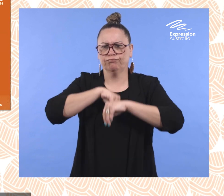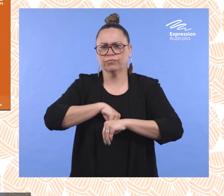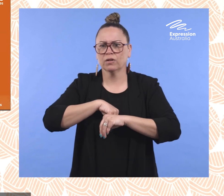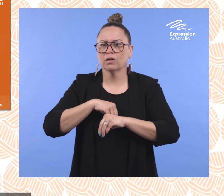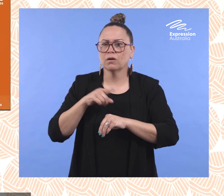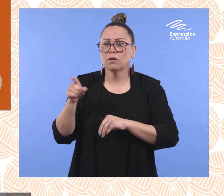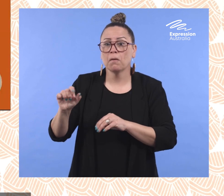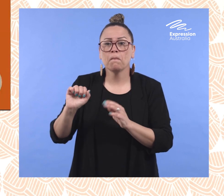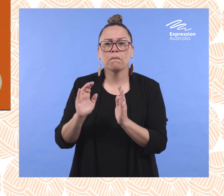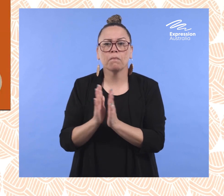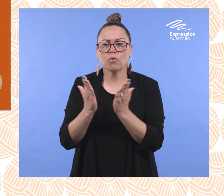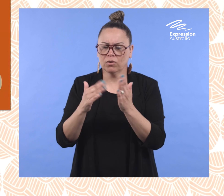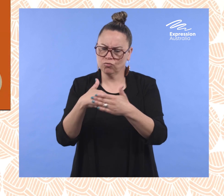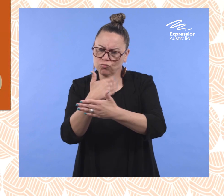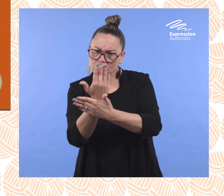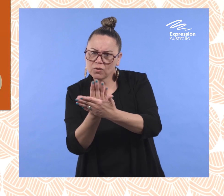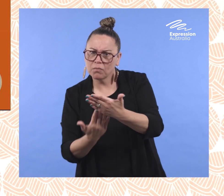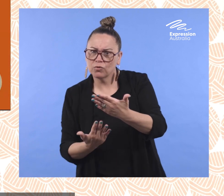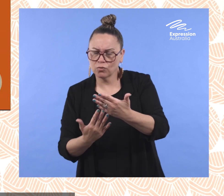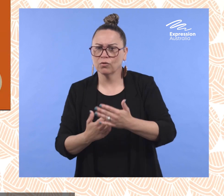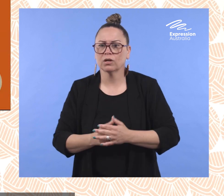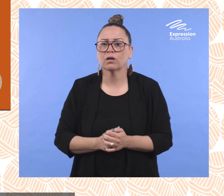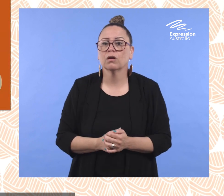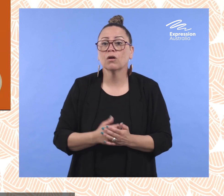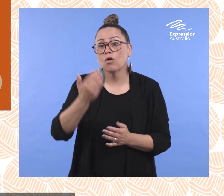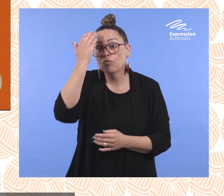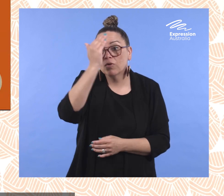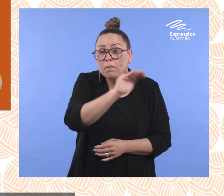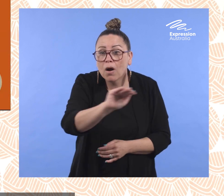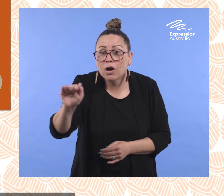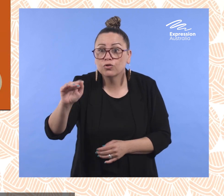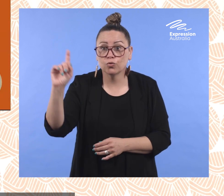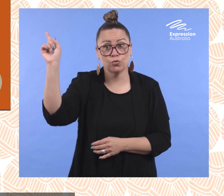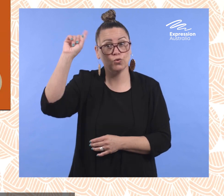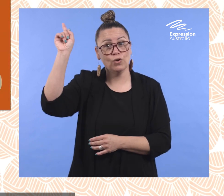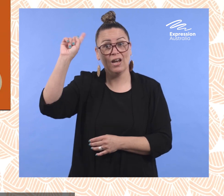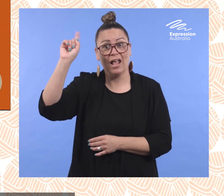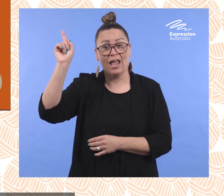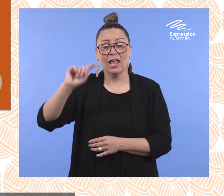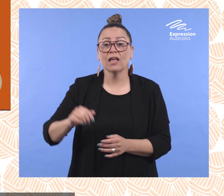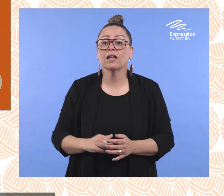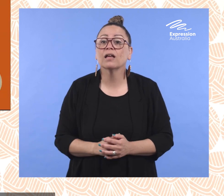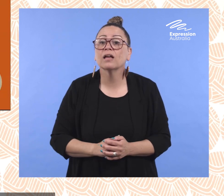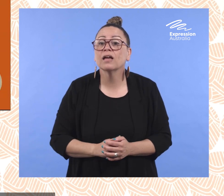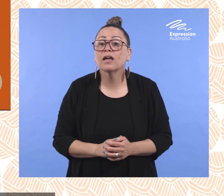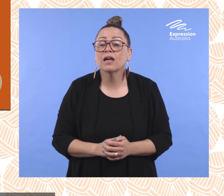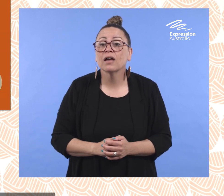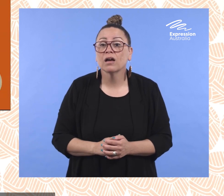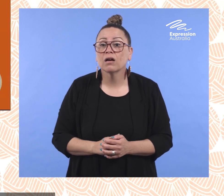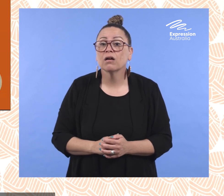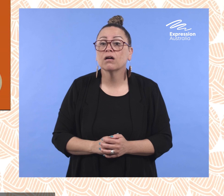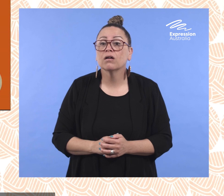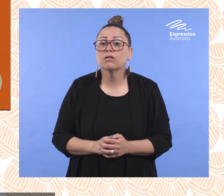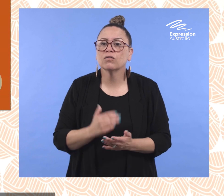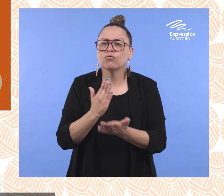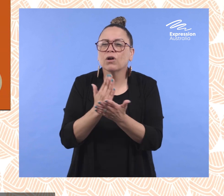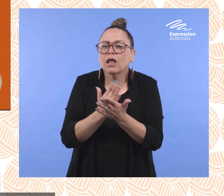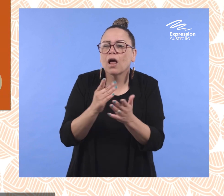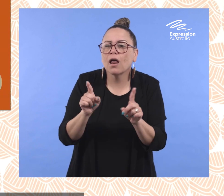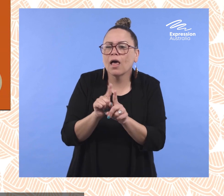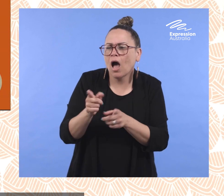Dreamtime. Thank you for that. I appreciate that. Yes. Just a reminder that today is we're Excuse me. sitting in